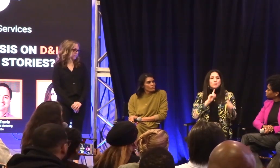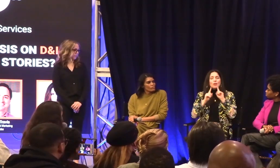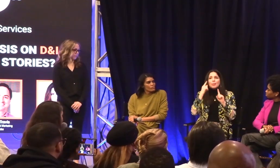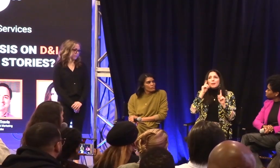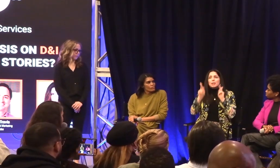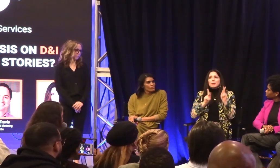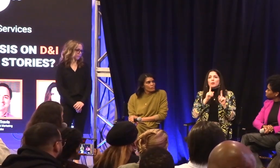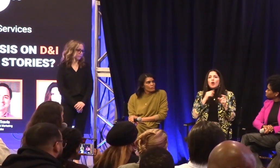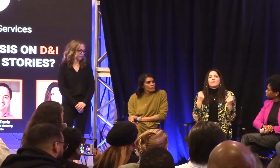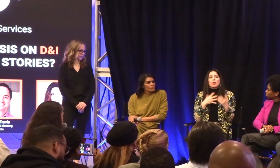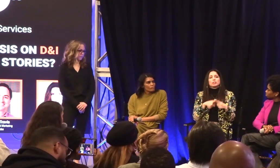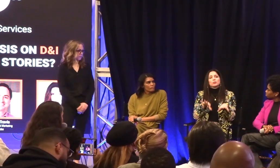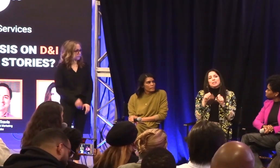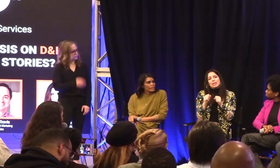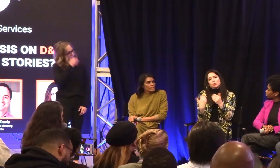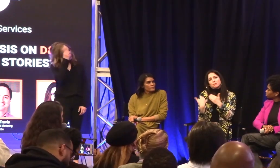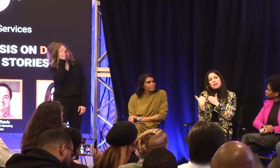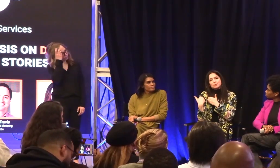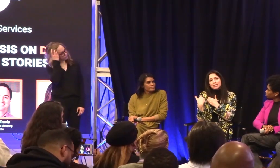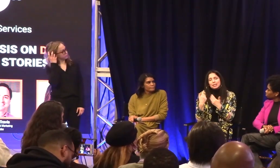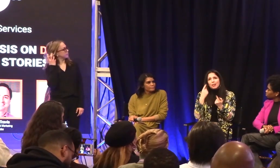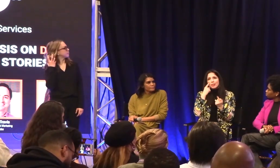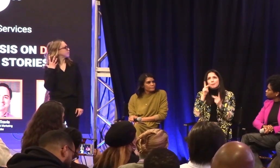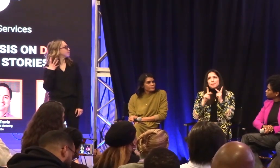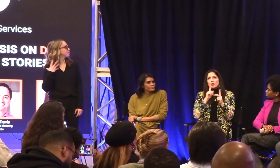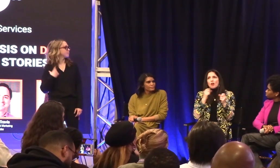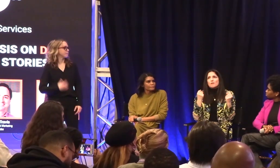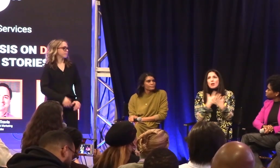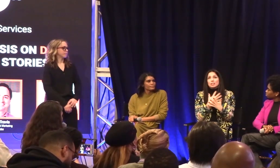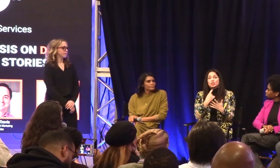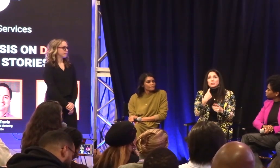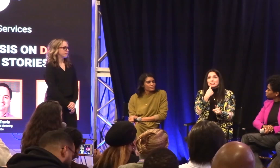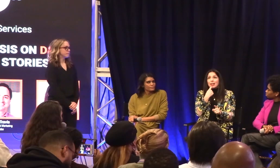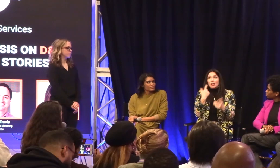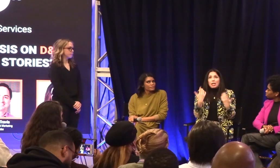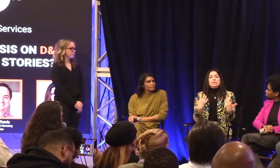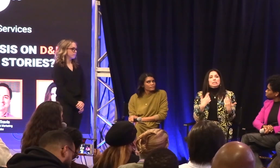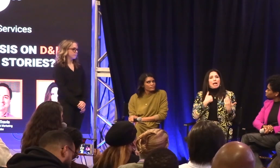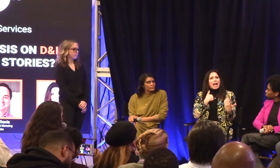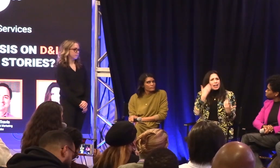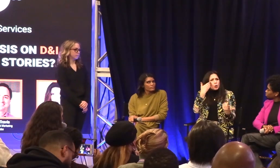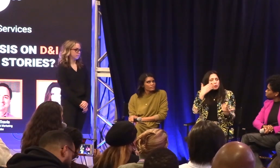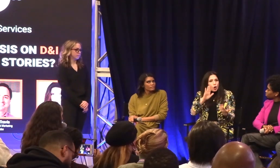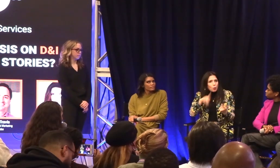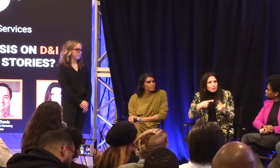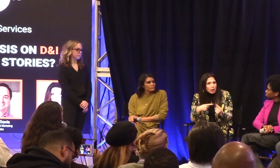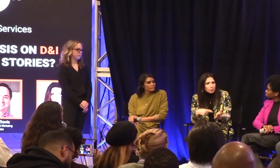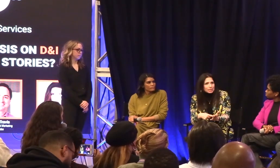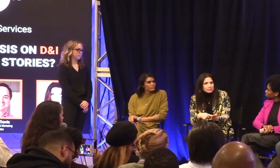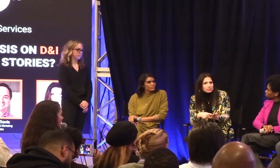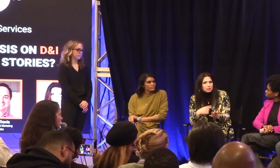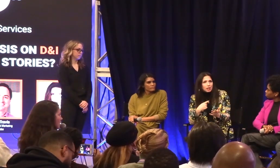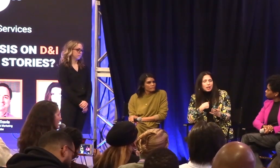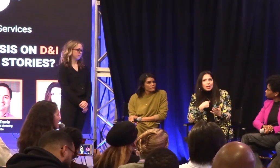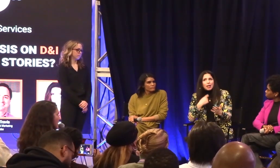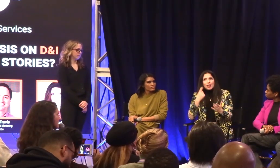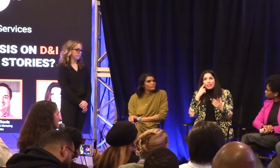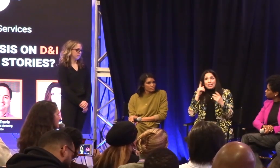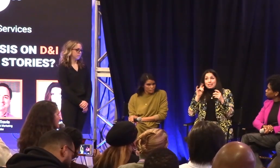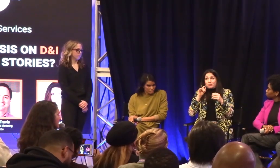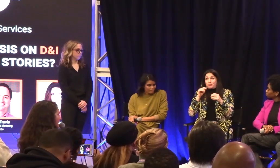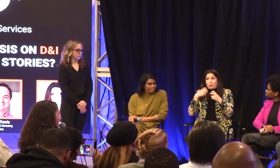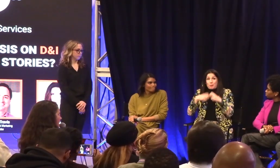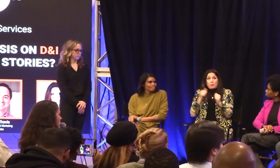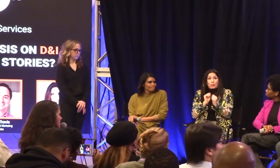but it's the same response, the same conversation. I think people are afraid to take responsibility. I think people are afraid to say, you know, oh, I don't know about